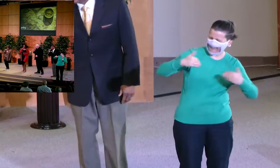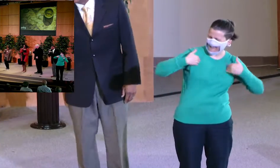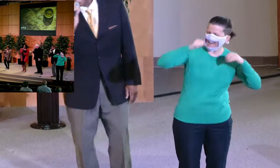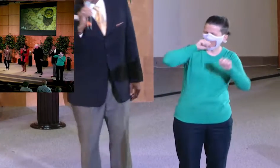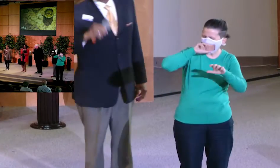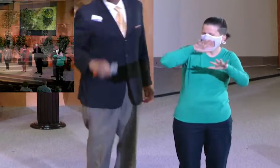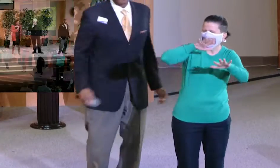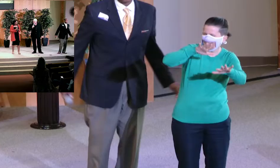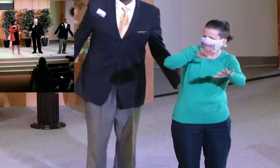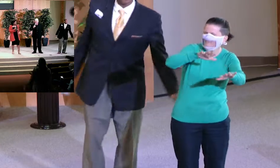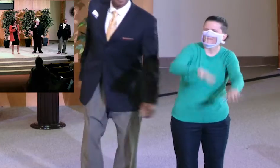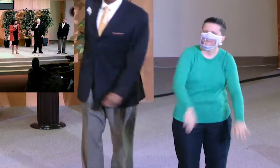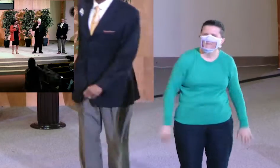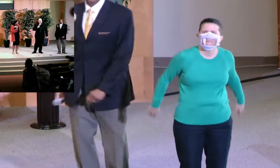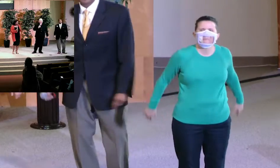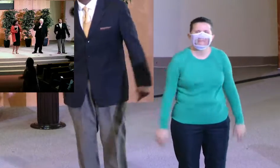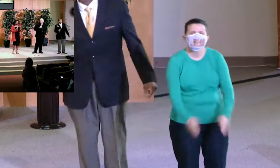a blessing. God's